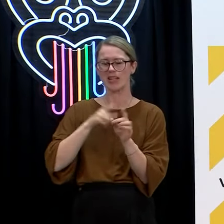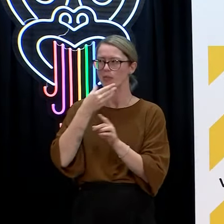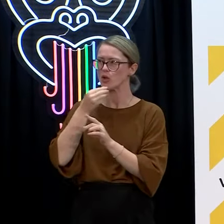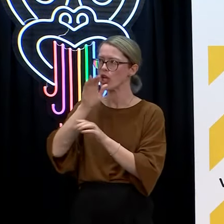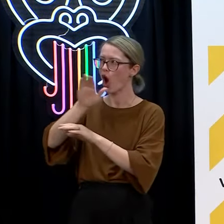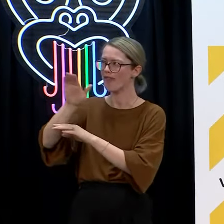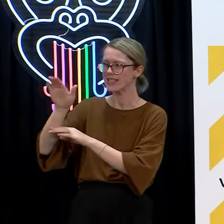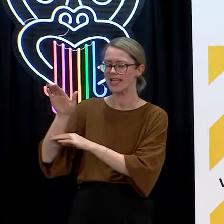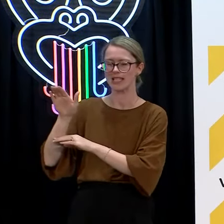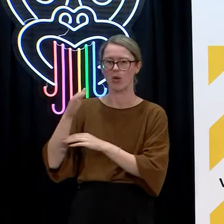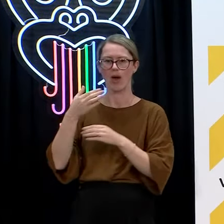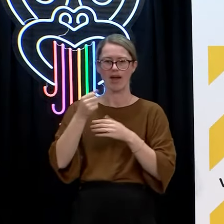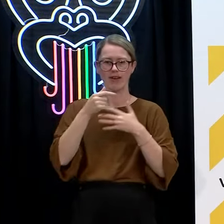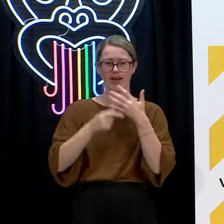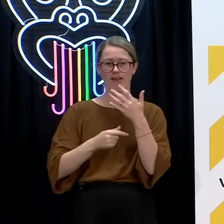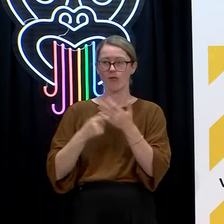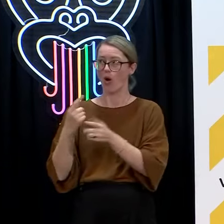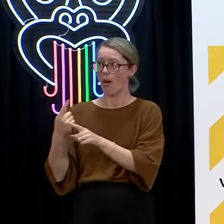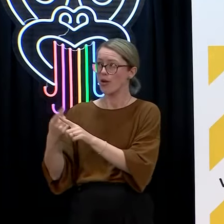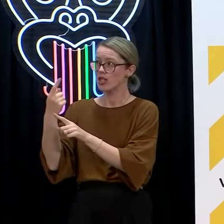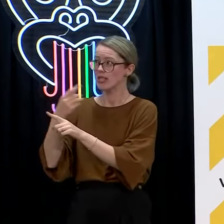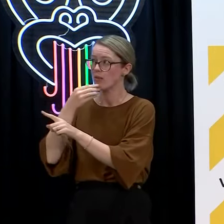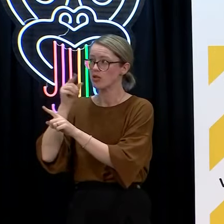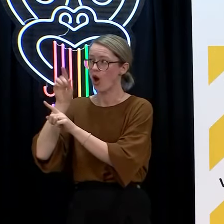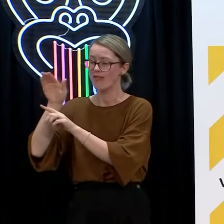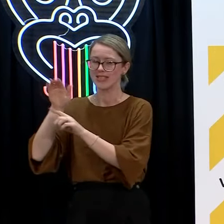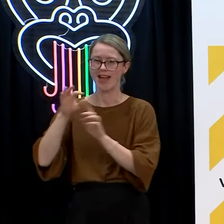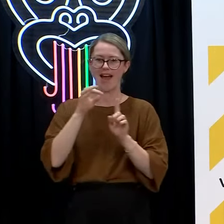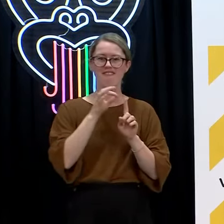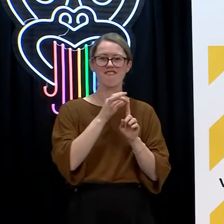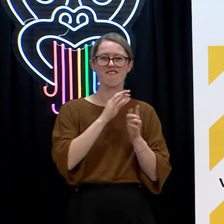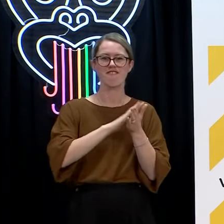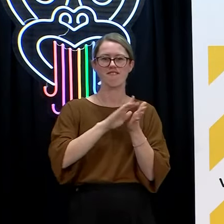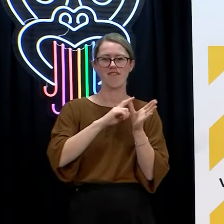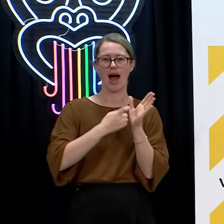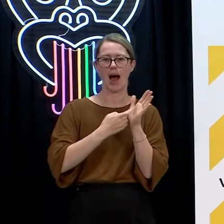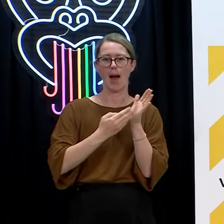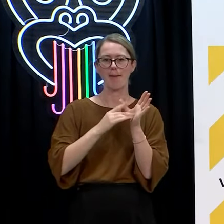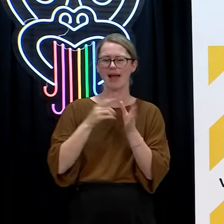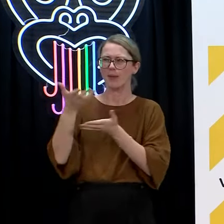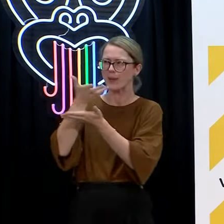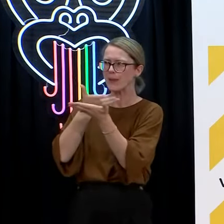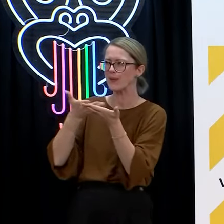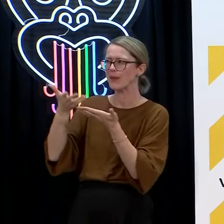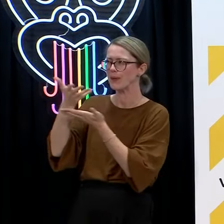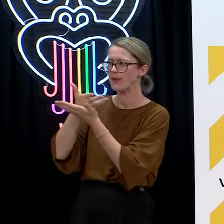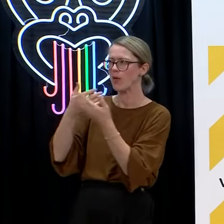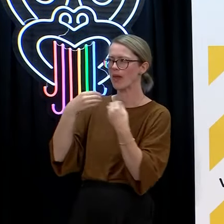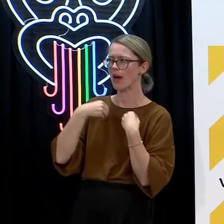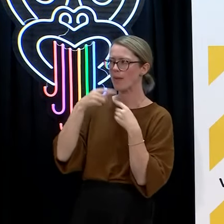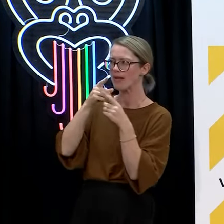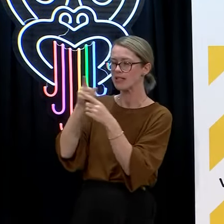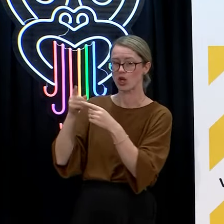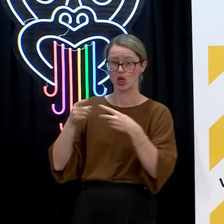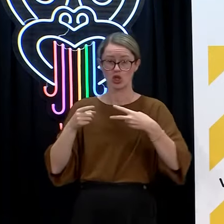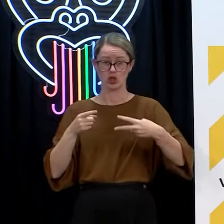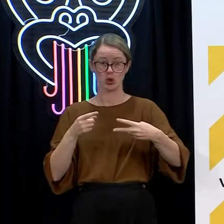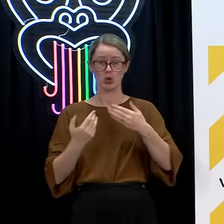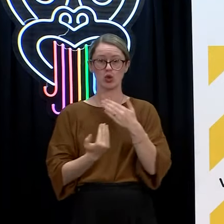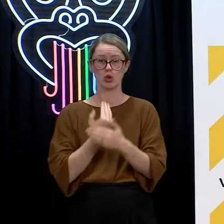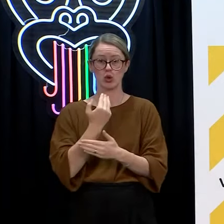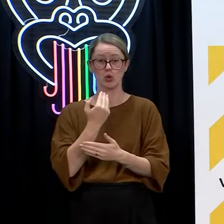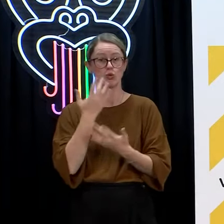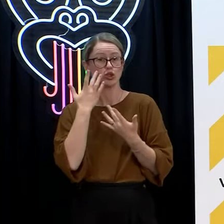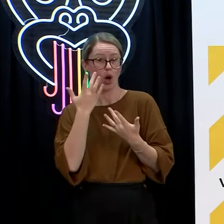emergency authorisation, and Pharmac is actively discussing those with the manufacturers and suppliers. Two new treatments